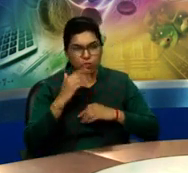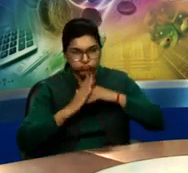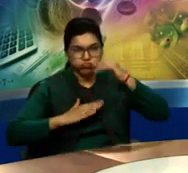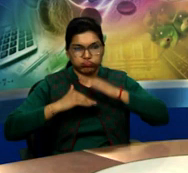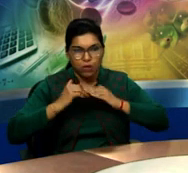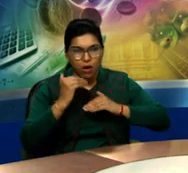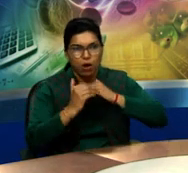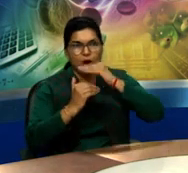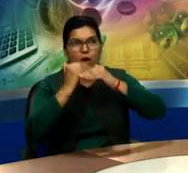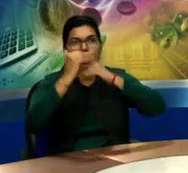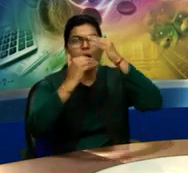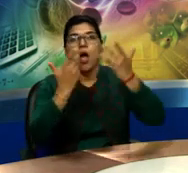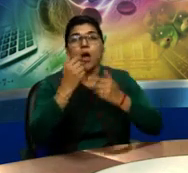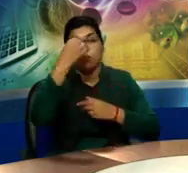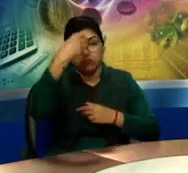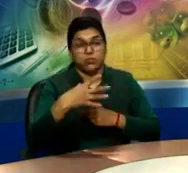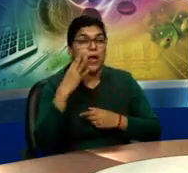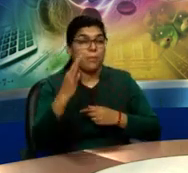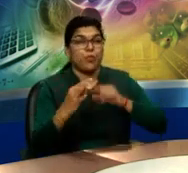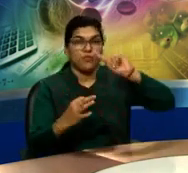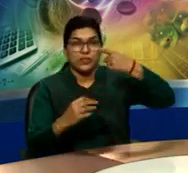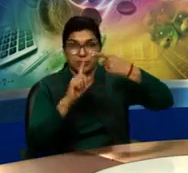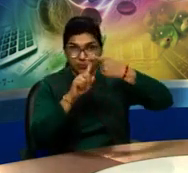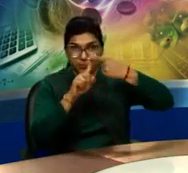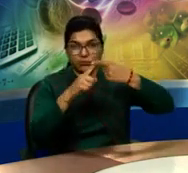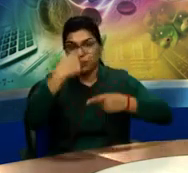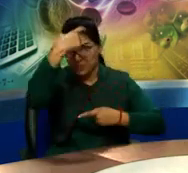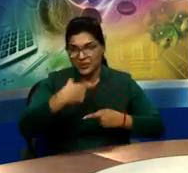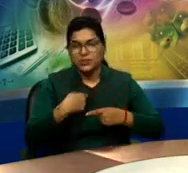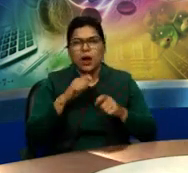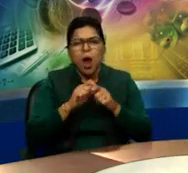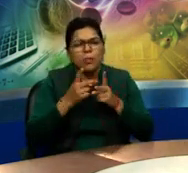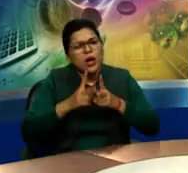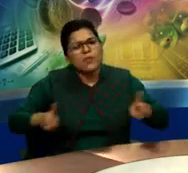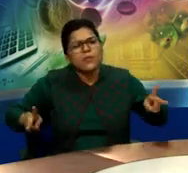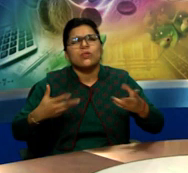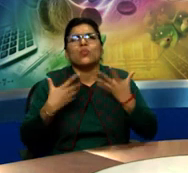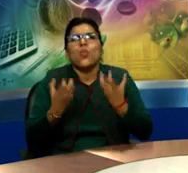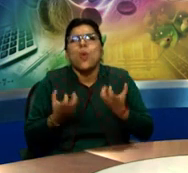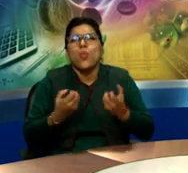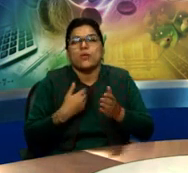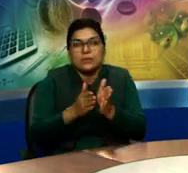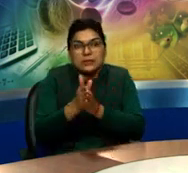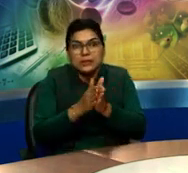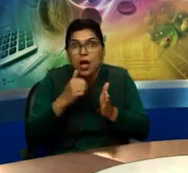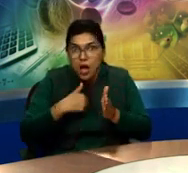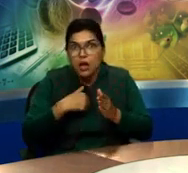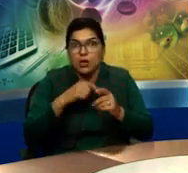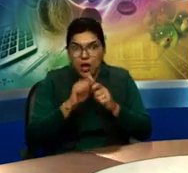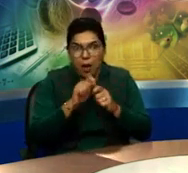So we should all be careful and we should all be ethical. We should build our understanding. First